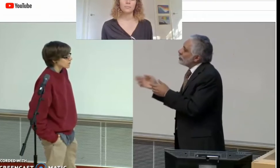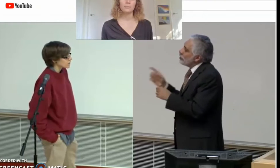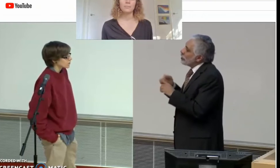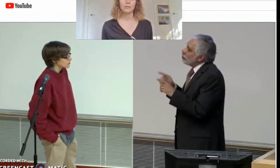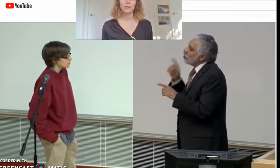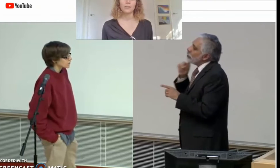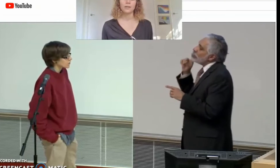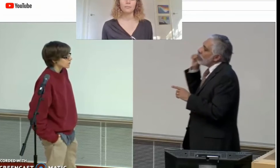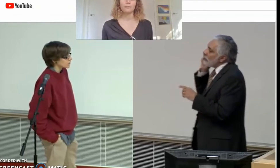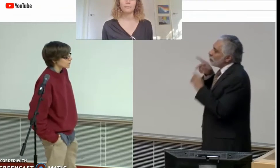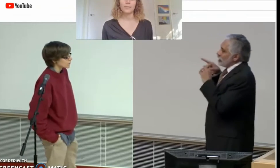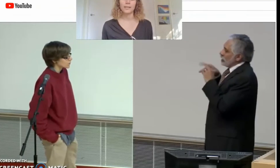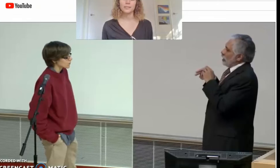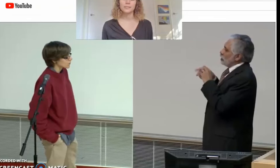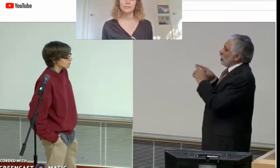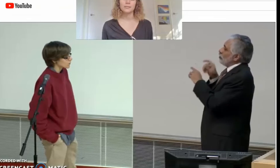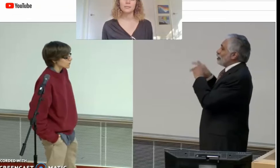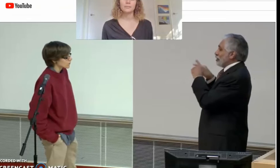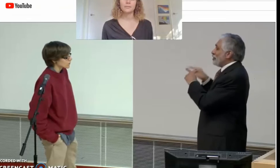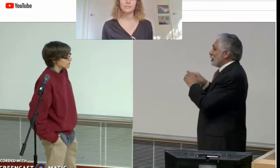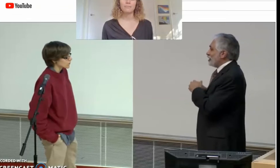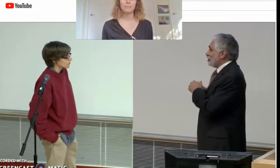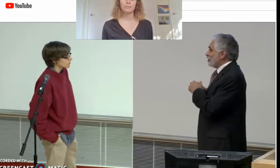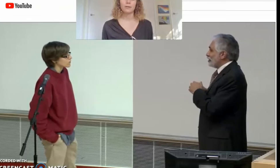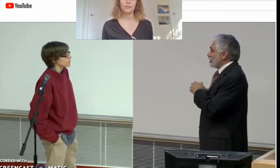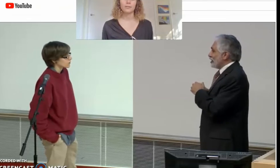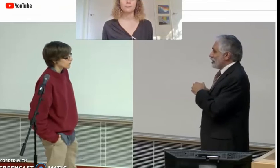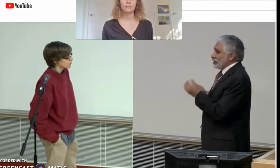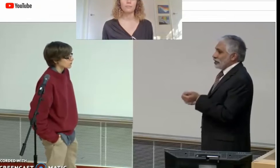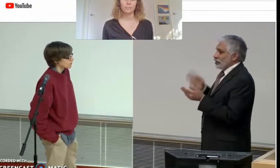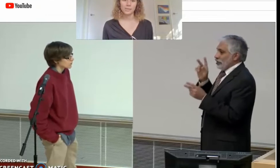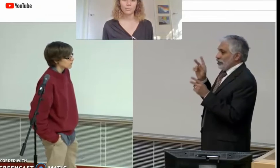Blind people are cut off from things, but deaf people are cut off from people.